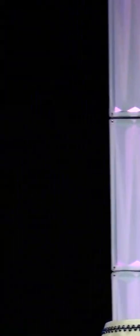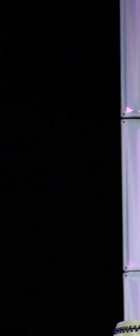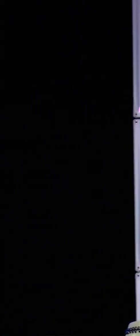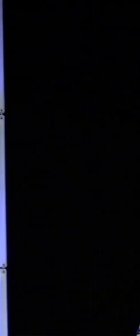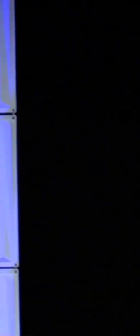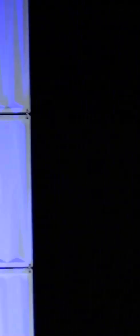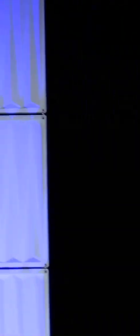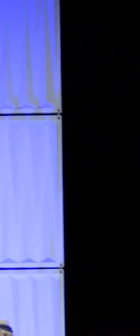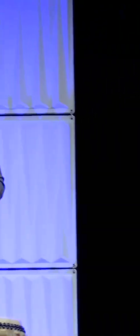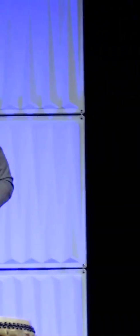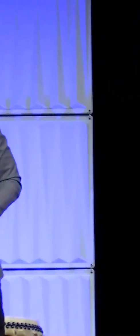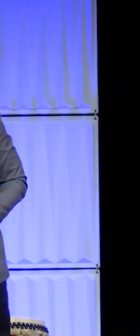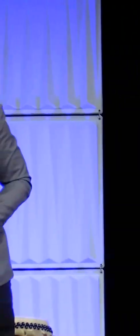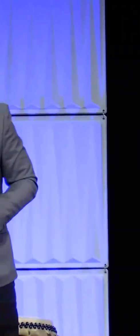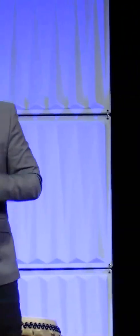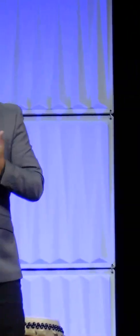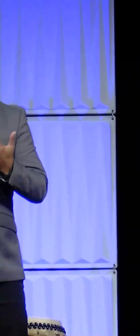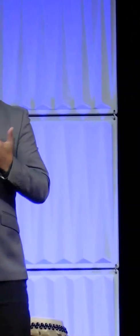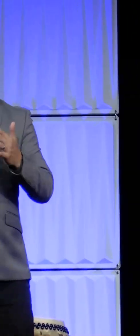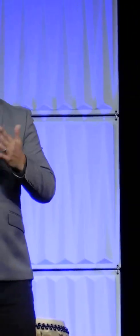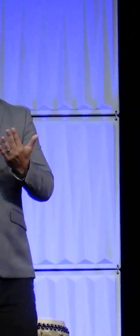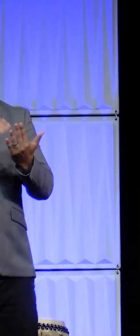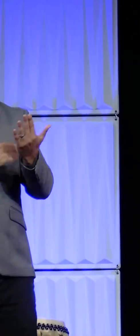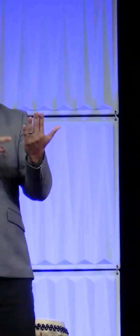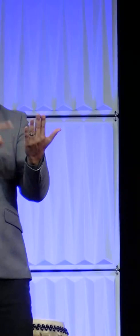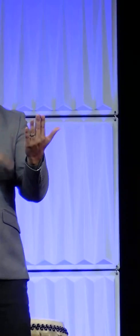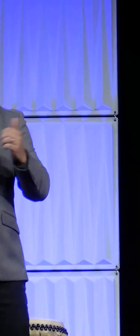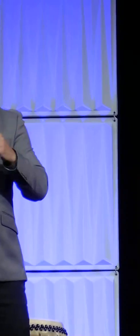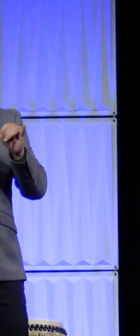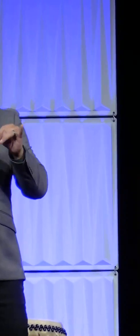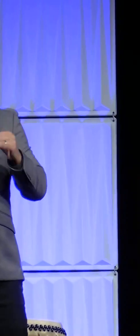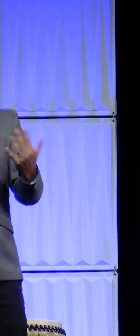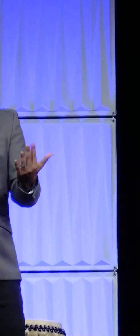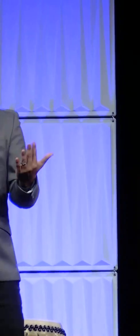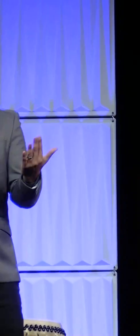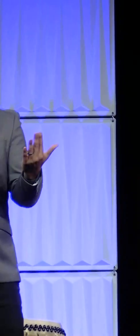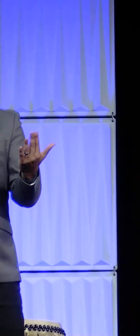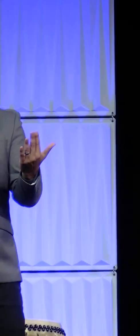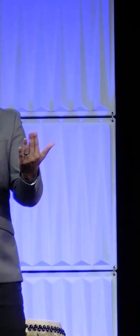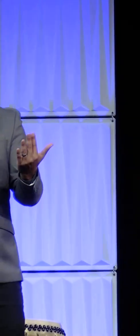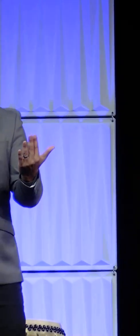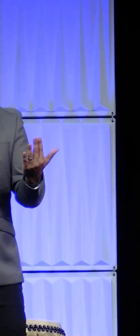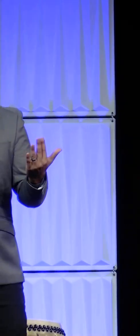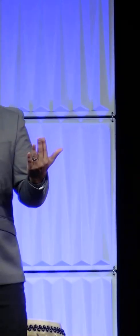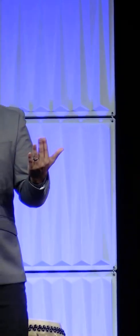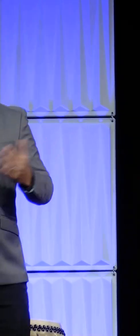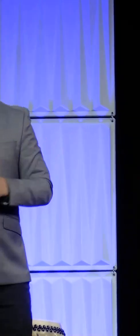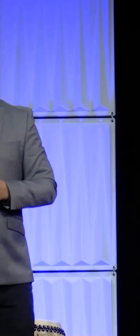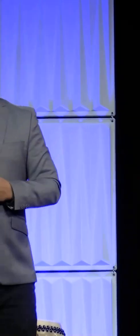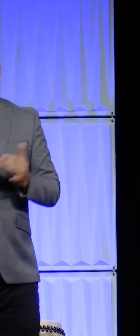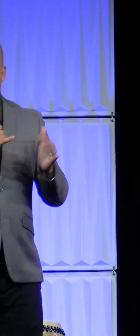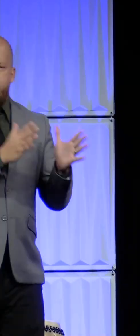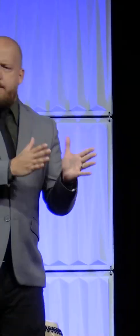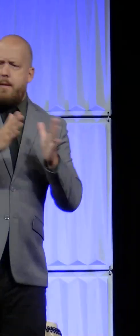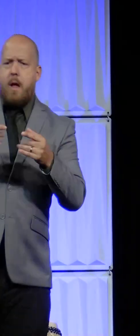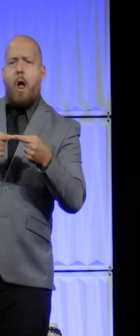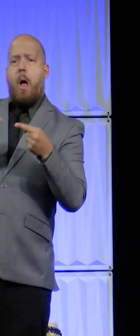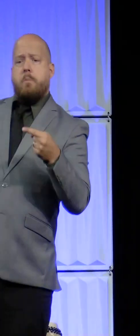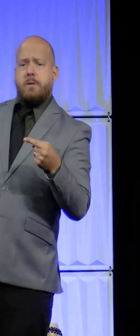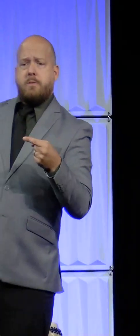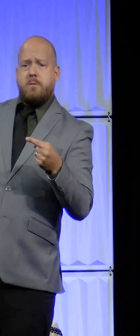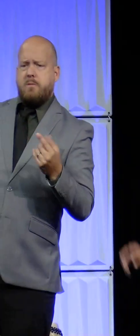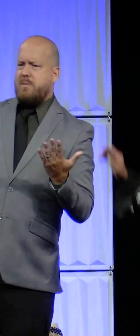So it brings us to this: the opposite of life is not death, it's